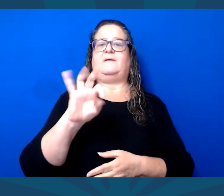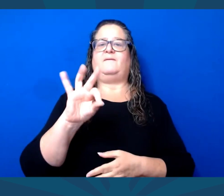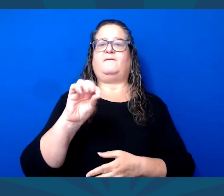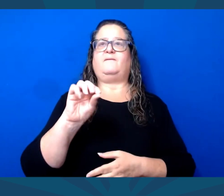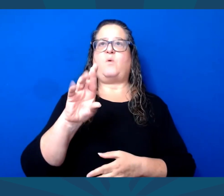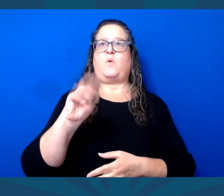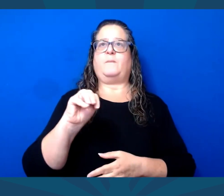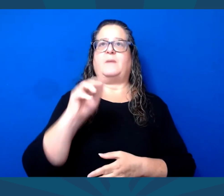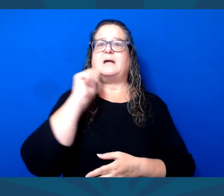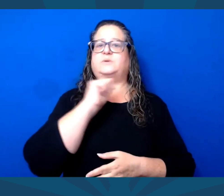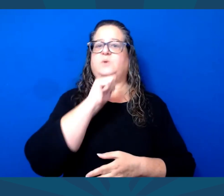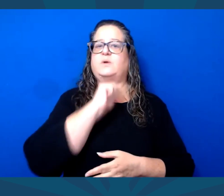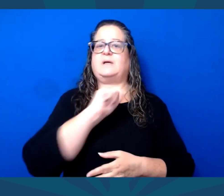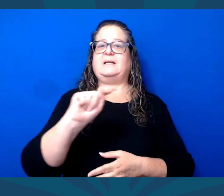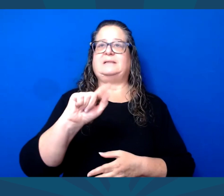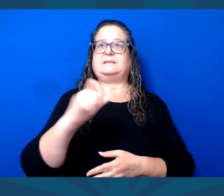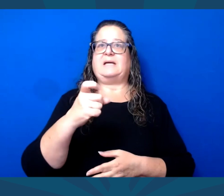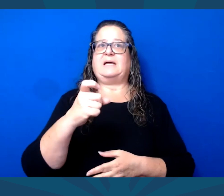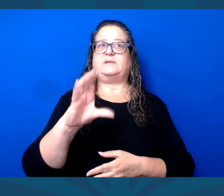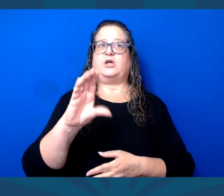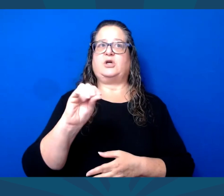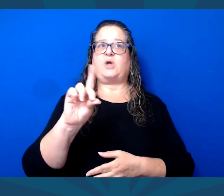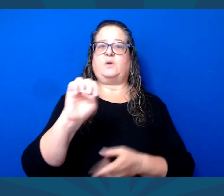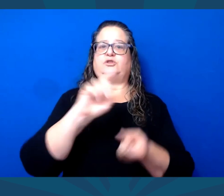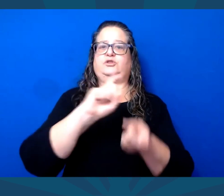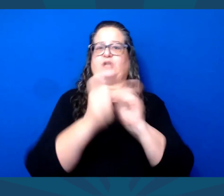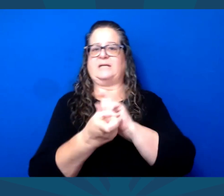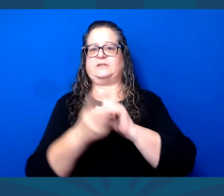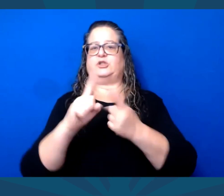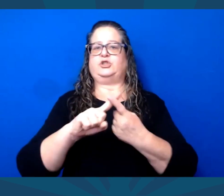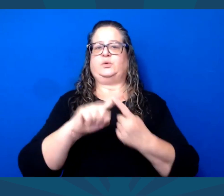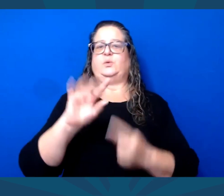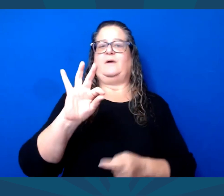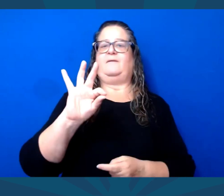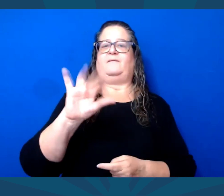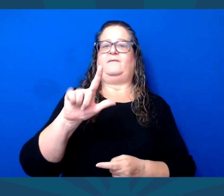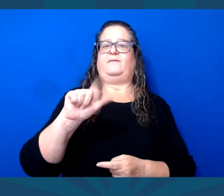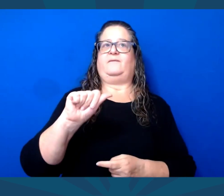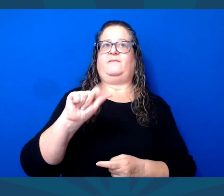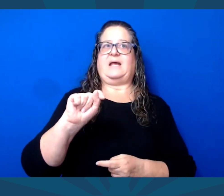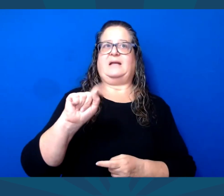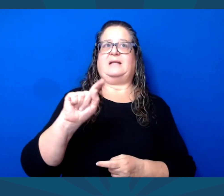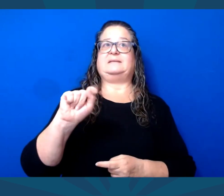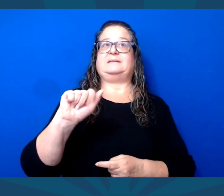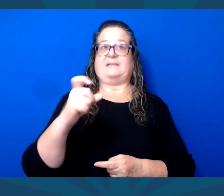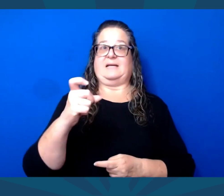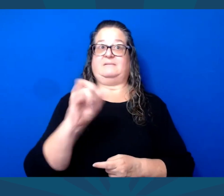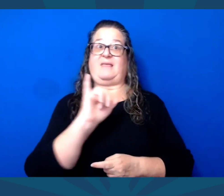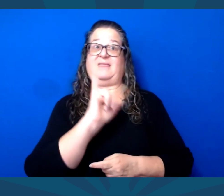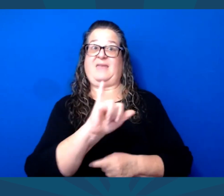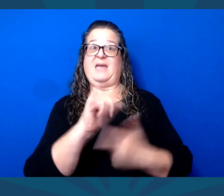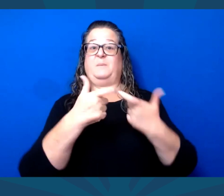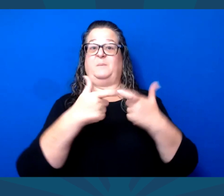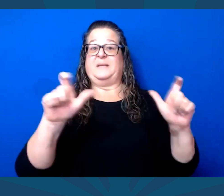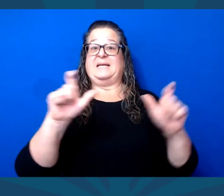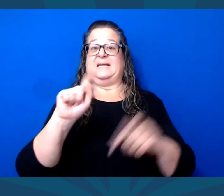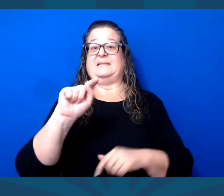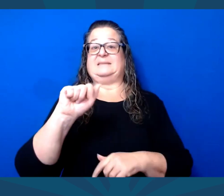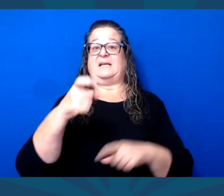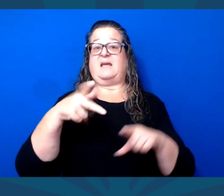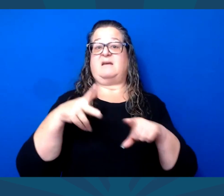include reforming Arizona's tax code into a flat tax, which was the biggest tax